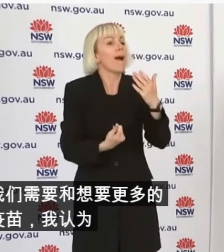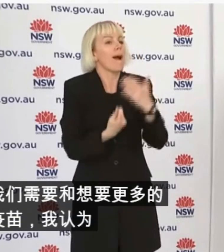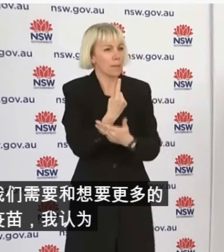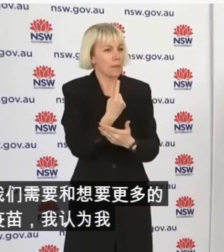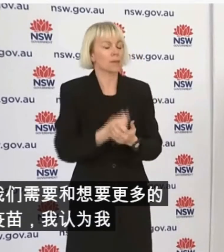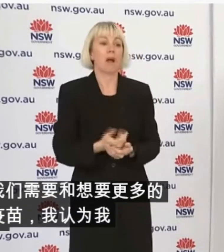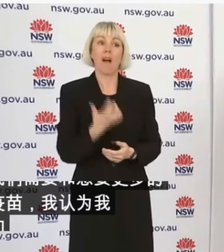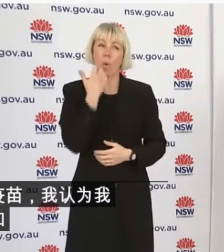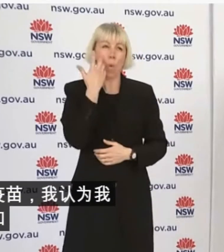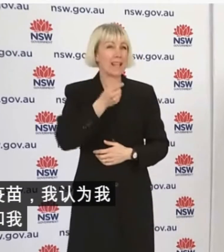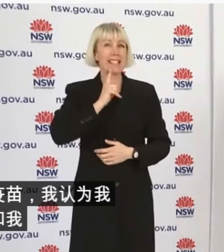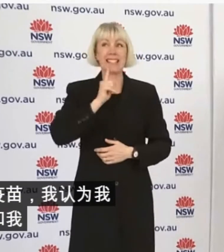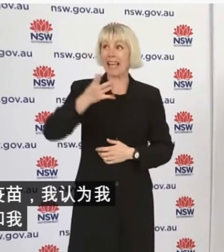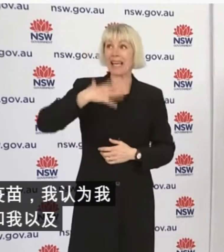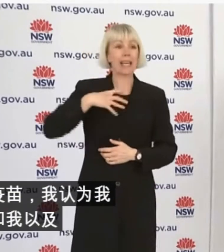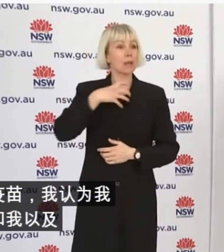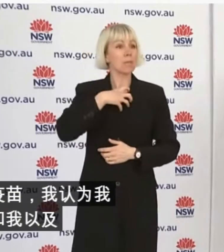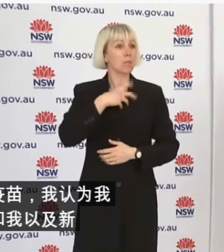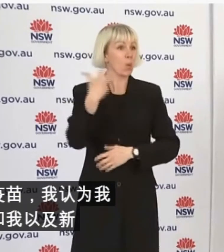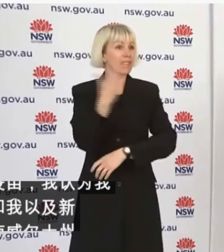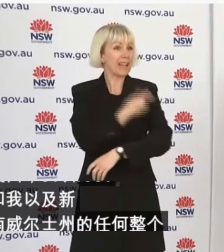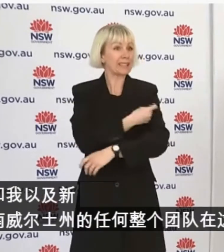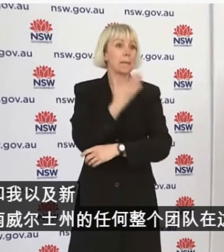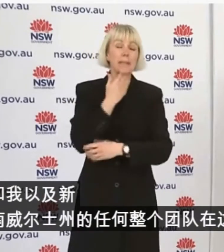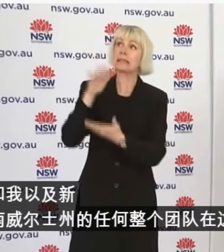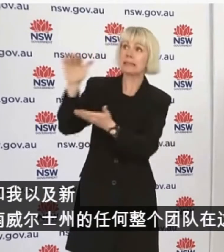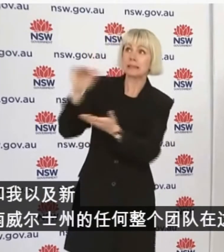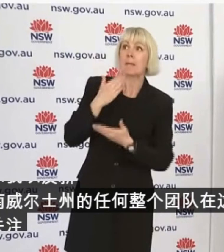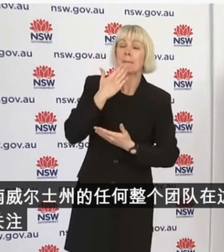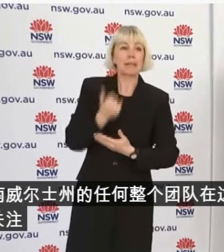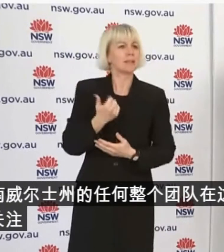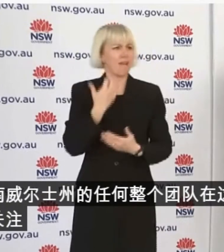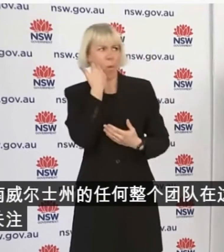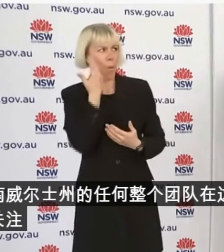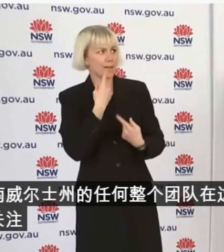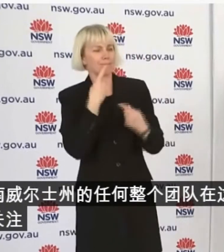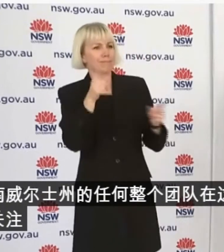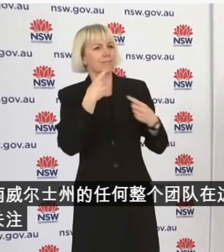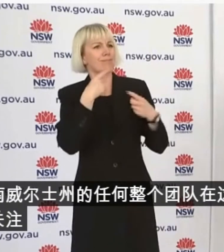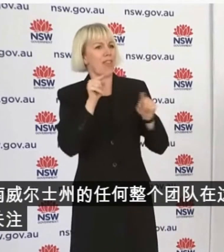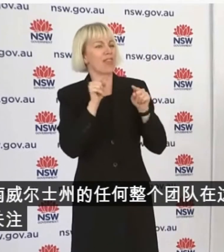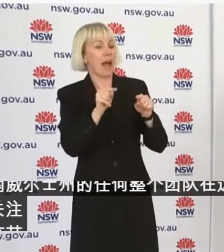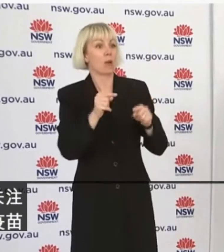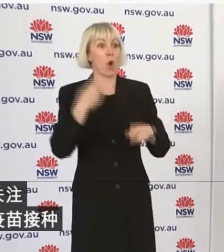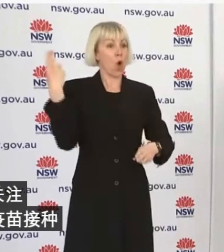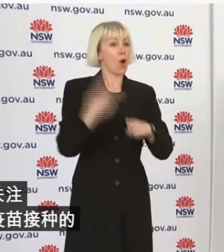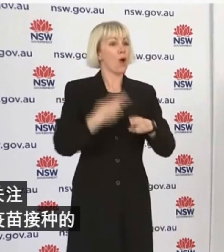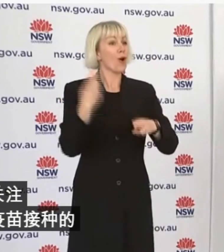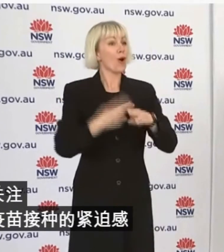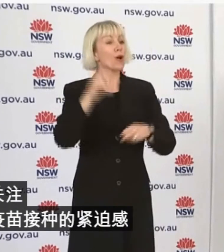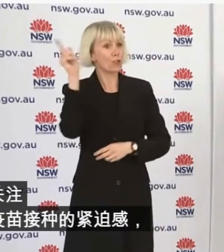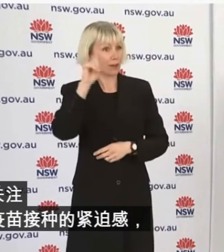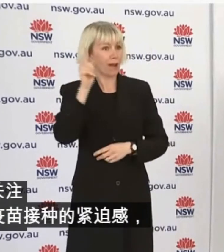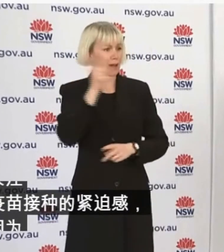and I think Dr Chant and I and the whole team New South Wales has been very vocal about the sense of urgency around vaccination for